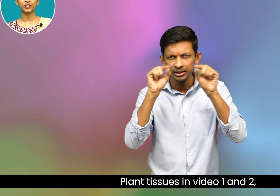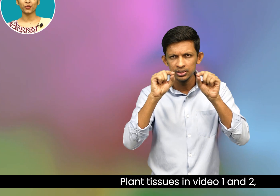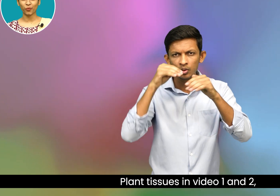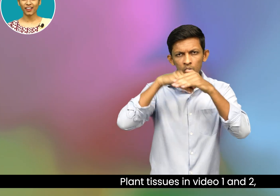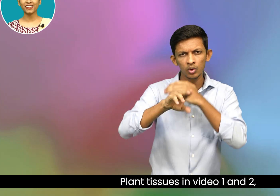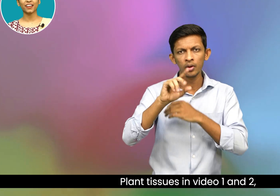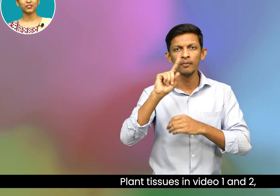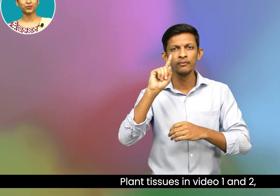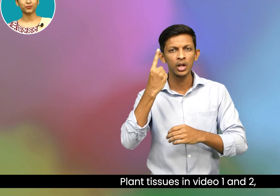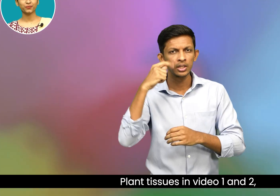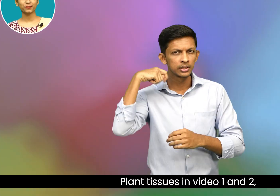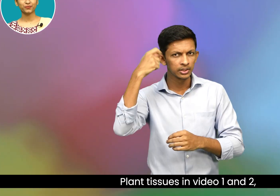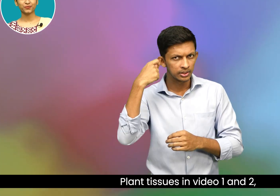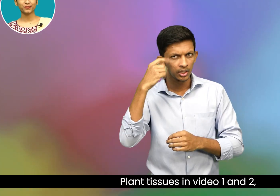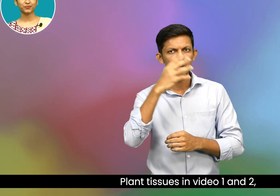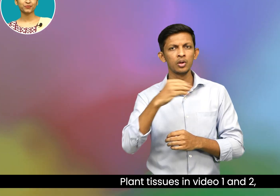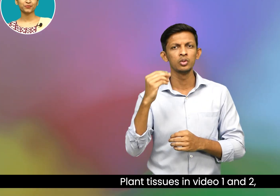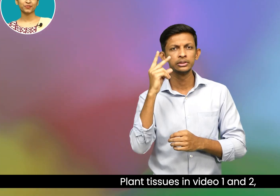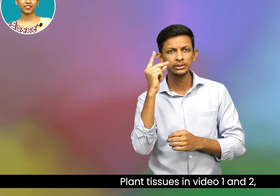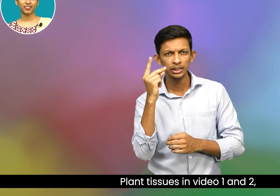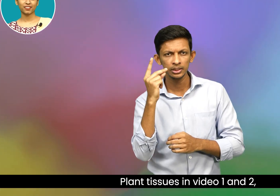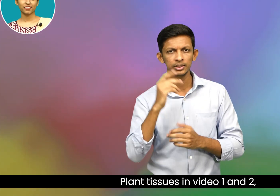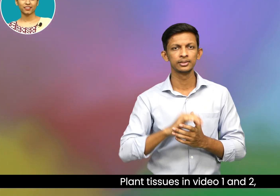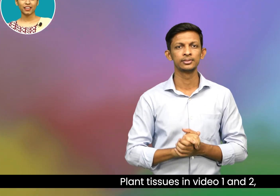in video 1 and 2.